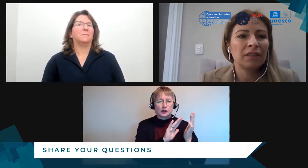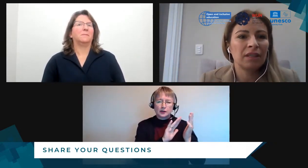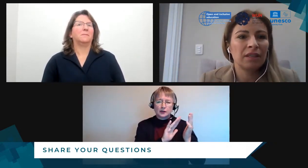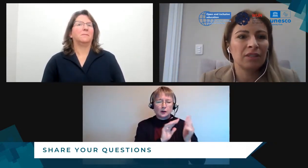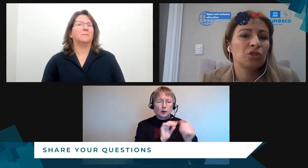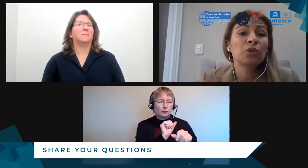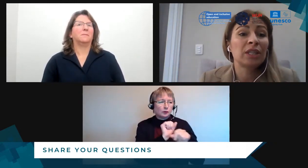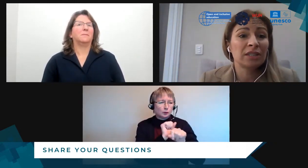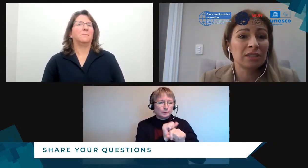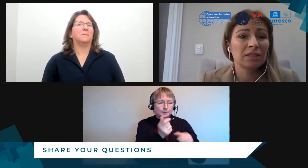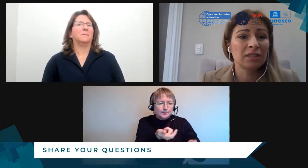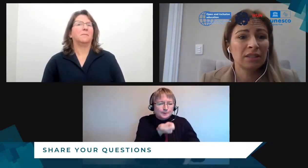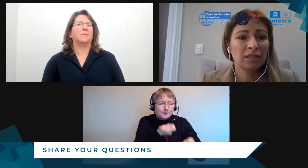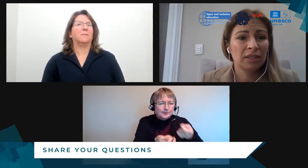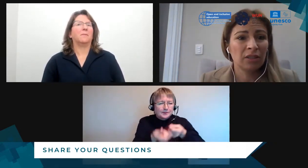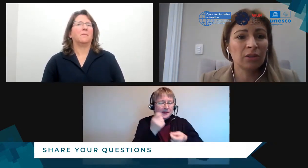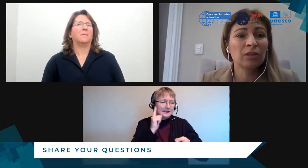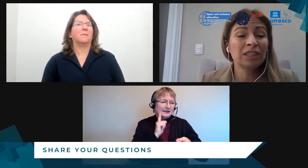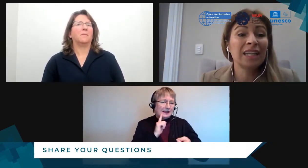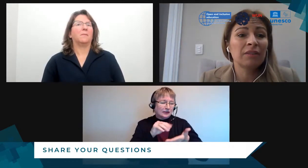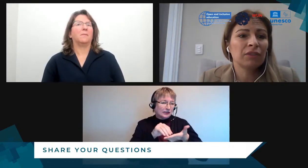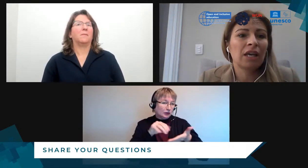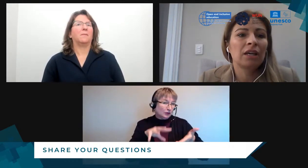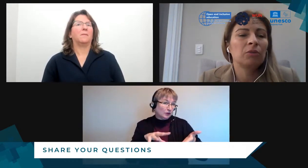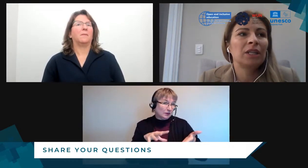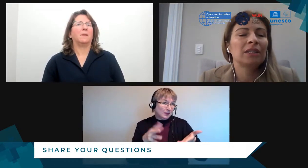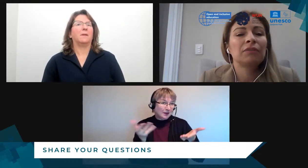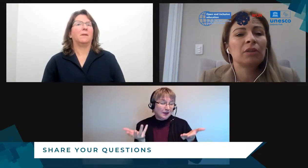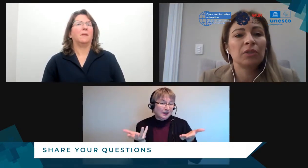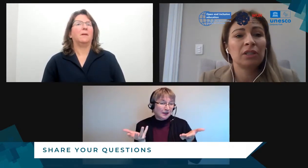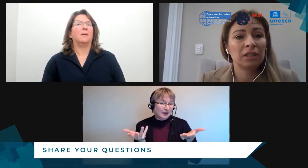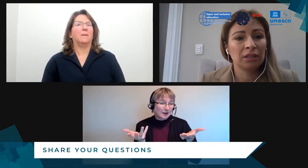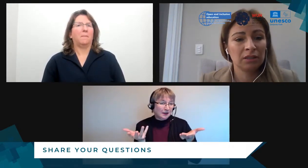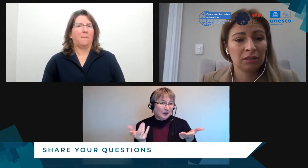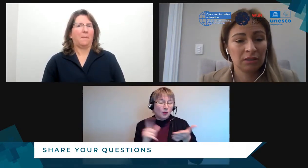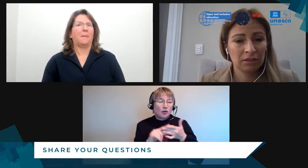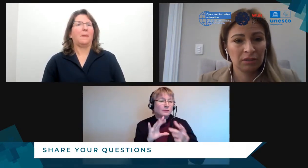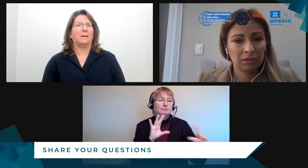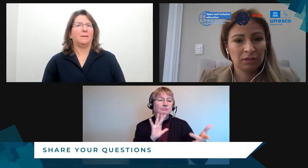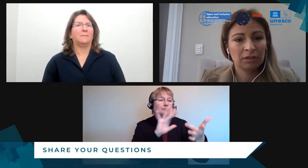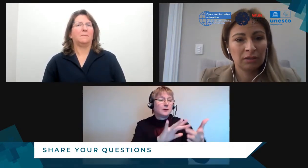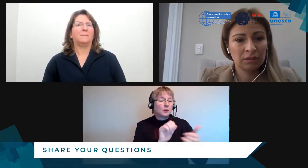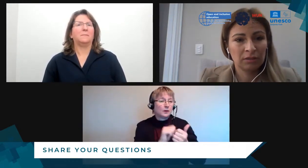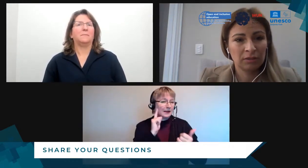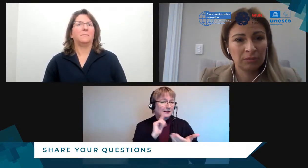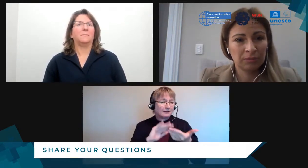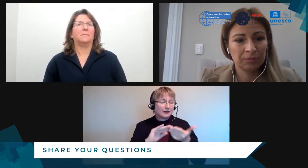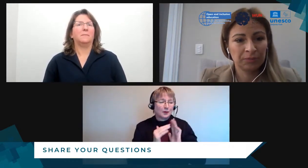deaf students or deaf with a deaf community?